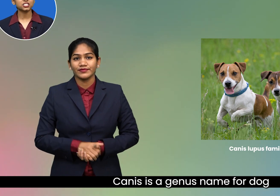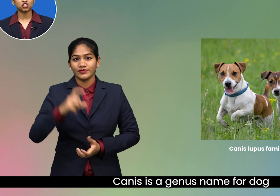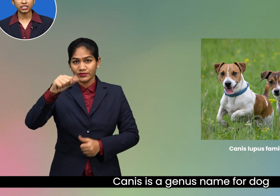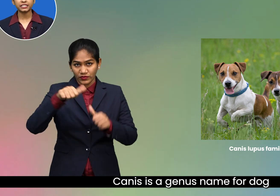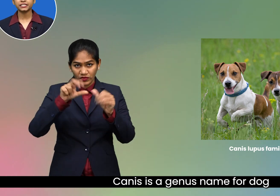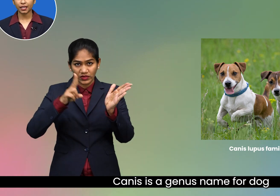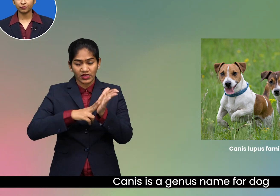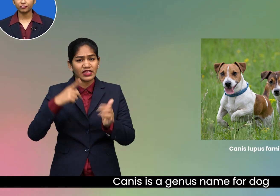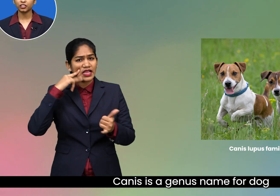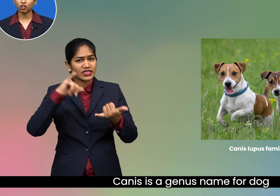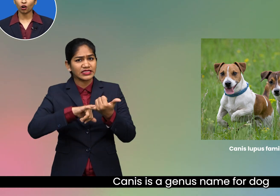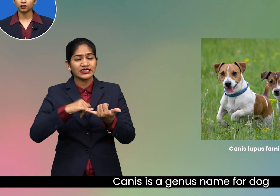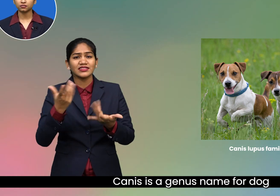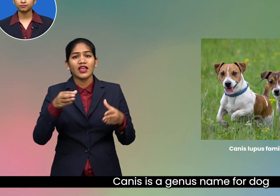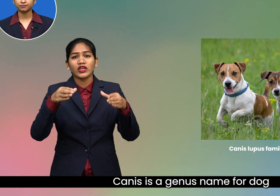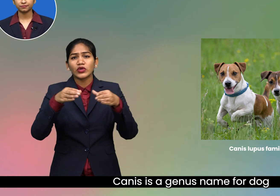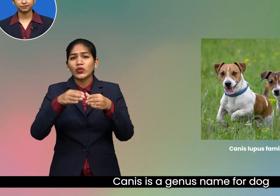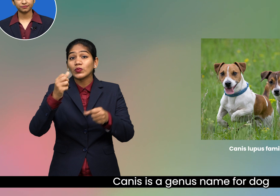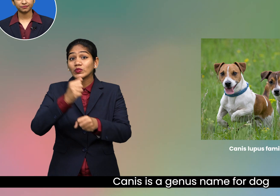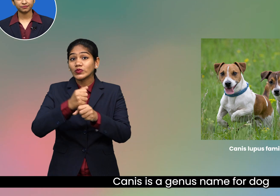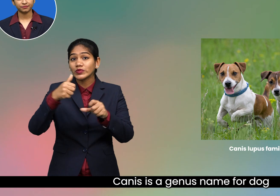Canis is a genus name for dog.